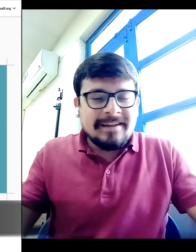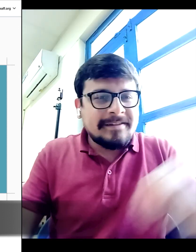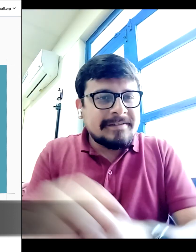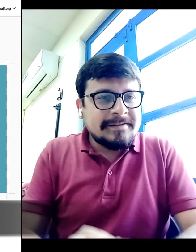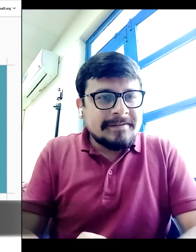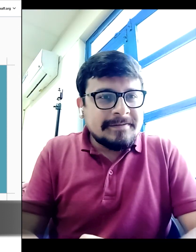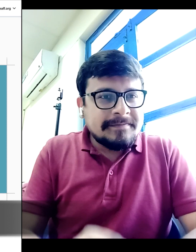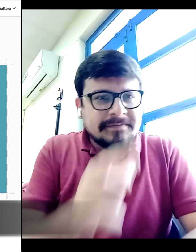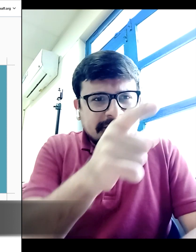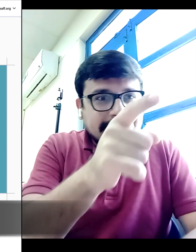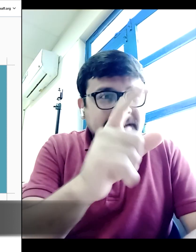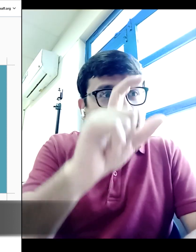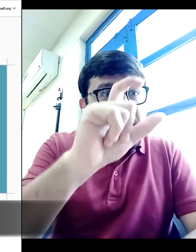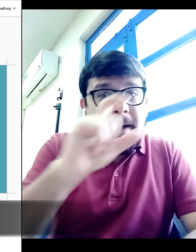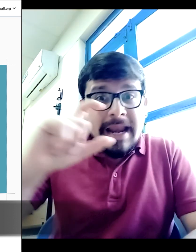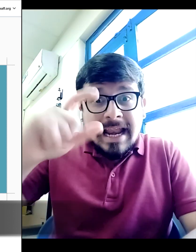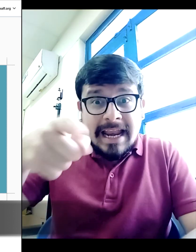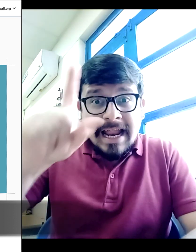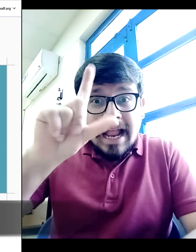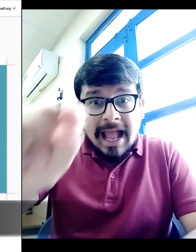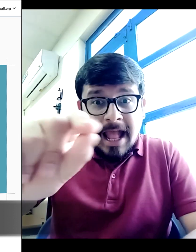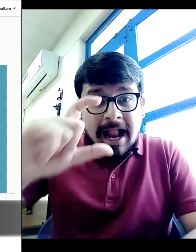I prefer this one.